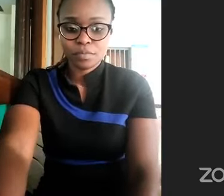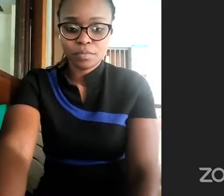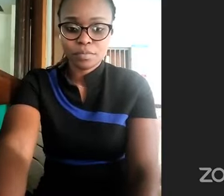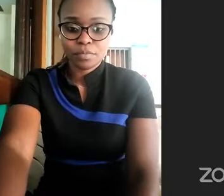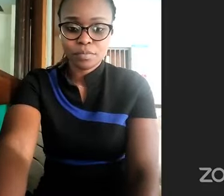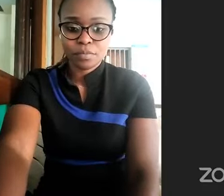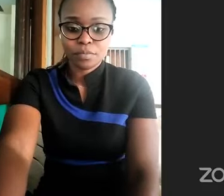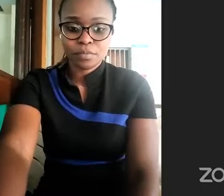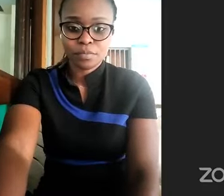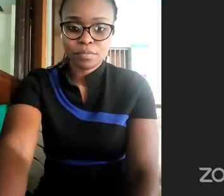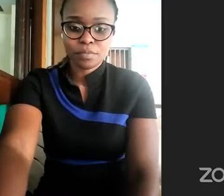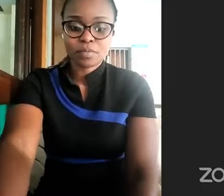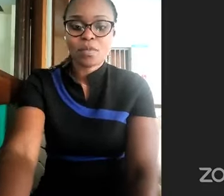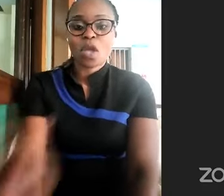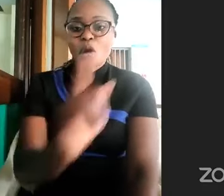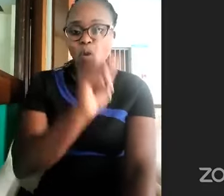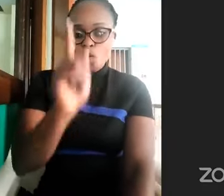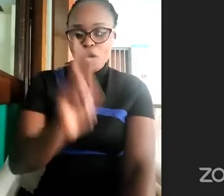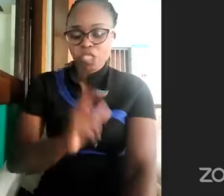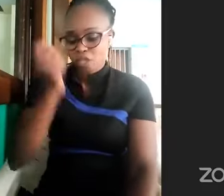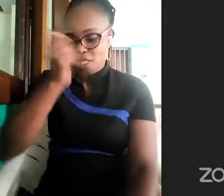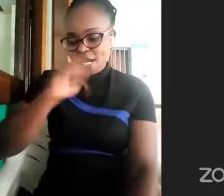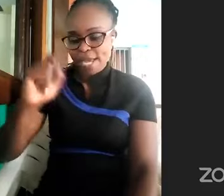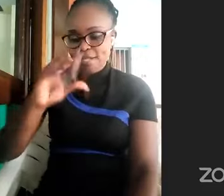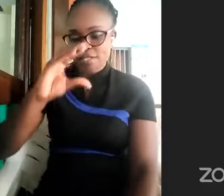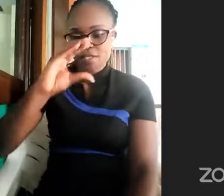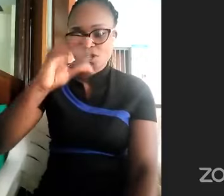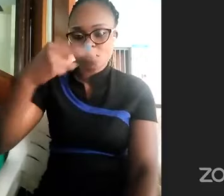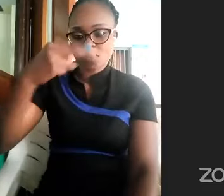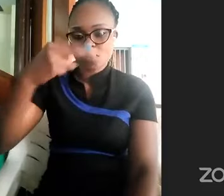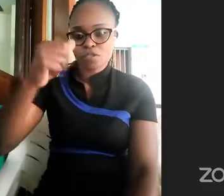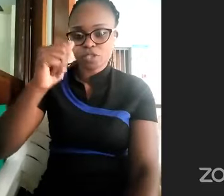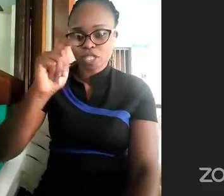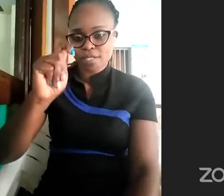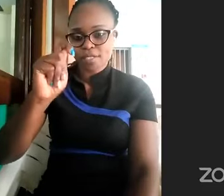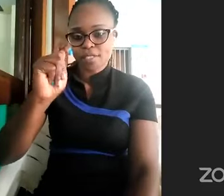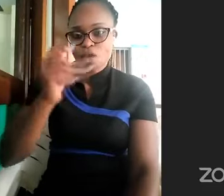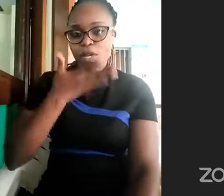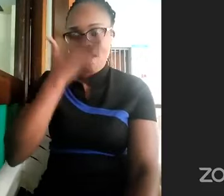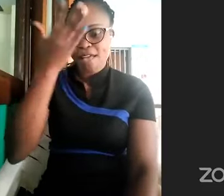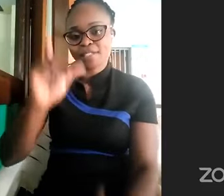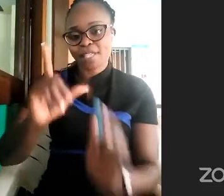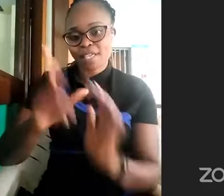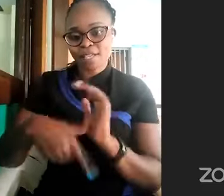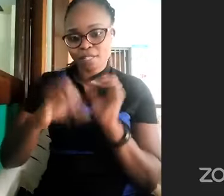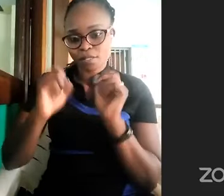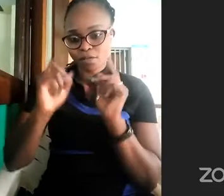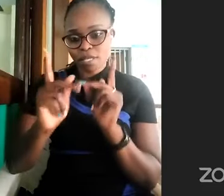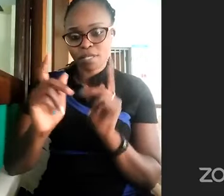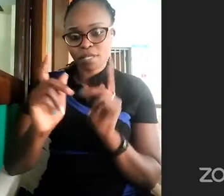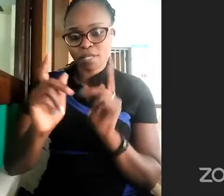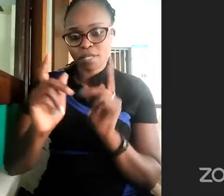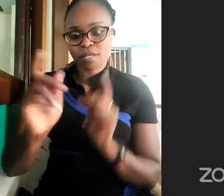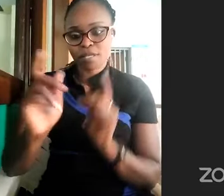which I'm also followed up with my presenters, and I hope we are picking the relevant questions. But I'll find